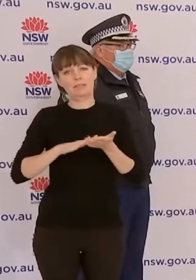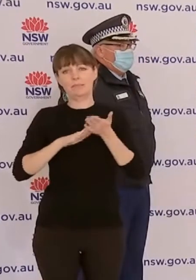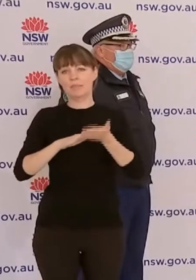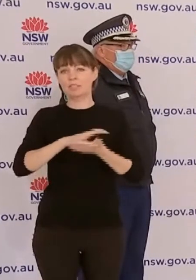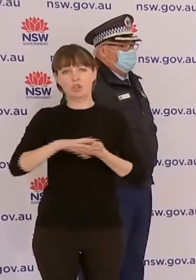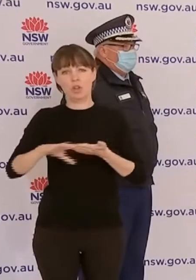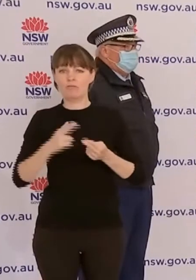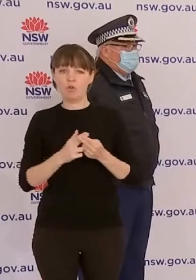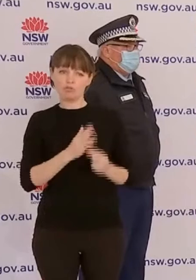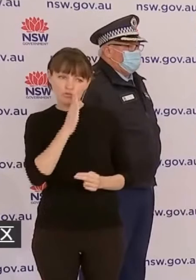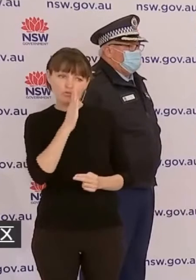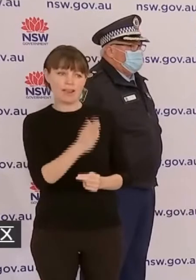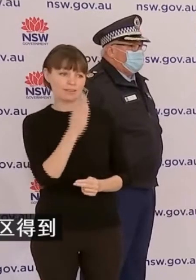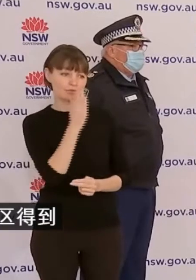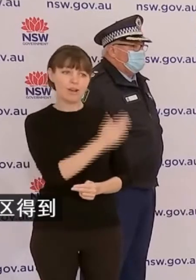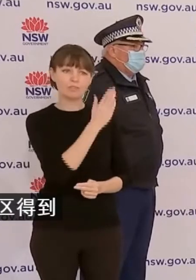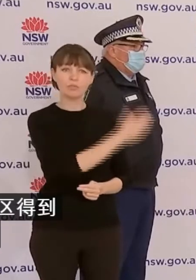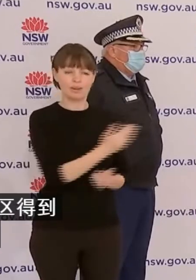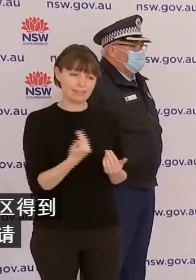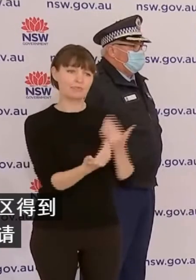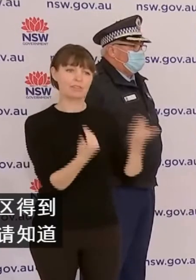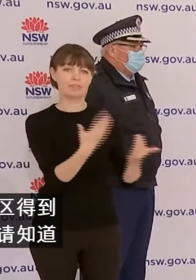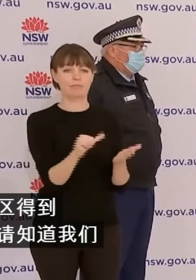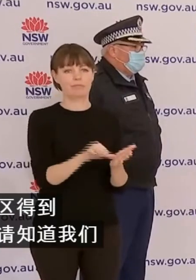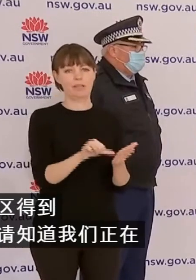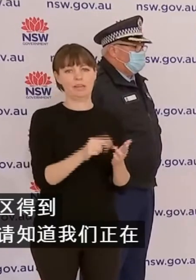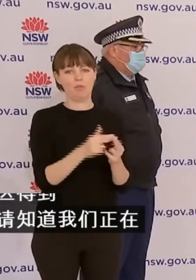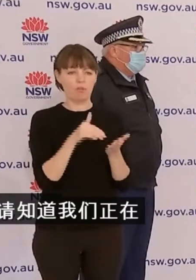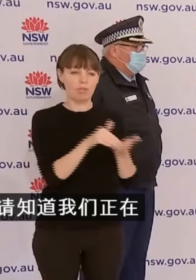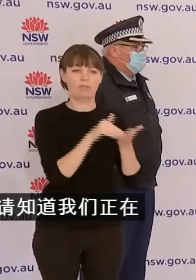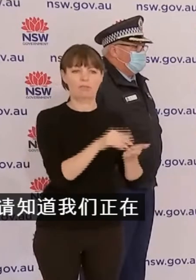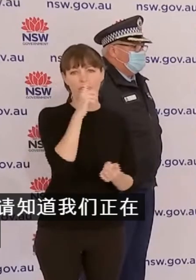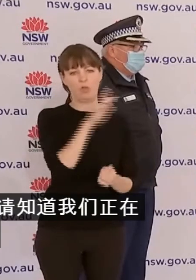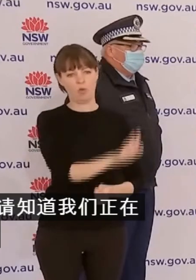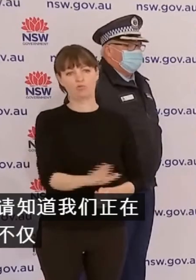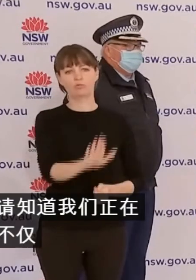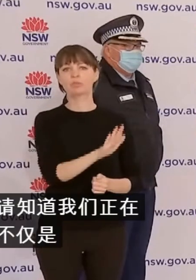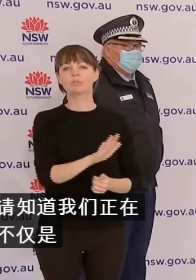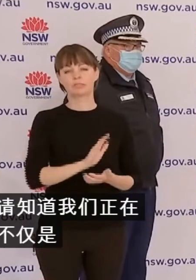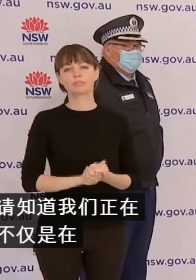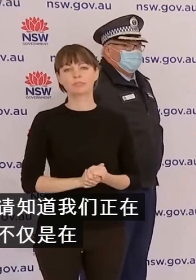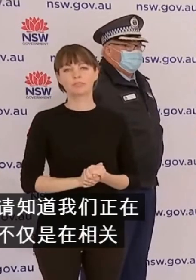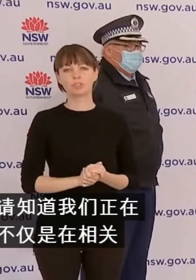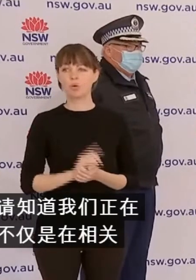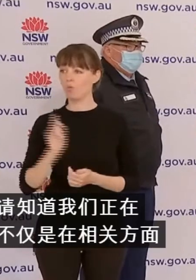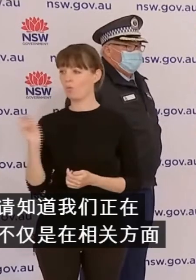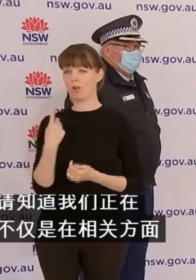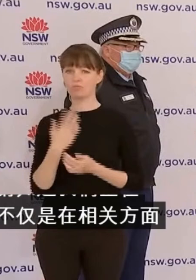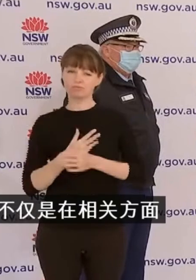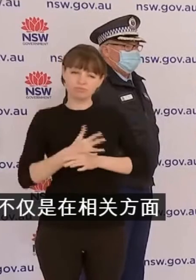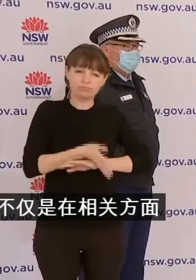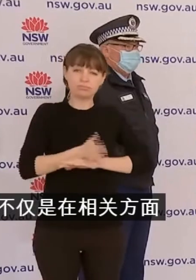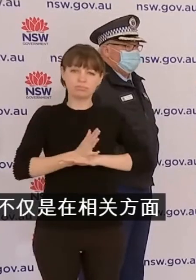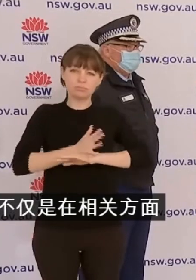particular, and to make sure communities are supported. So please know that we are working really hard, not only in relation